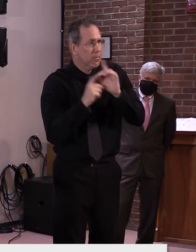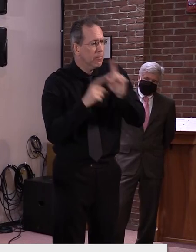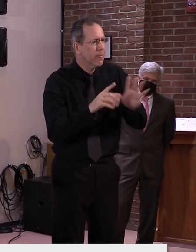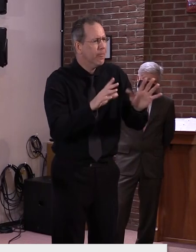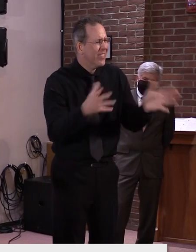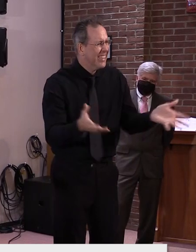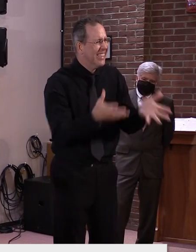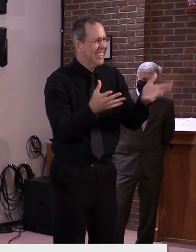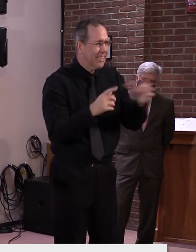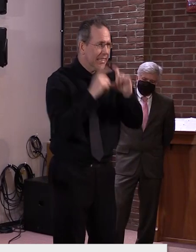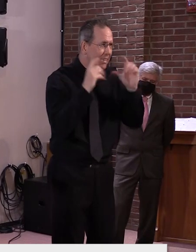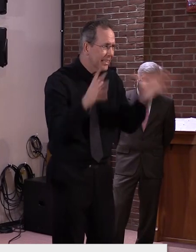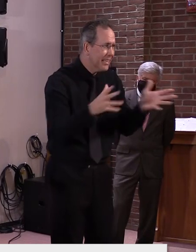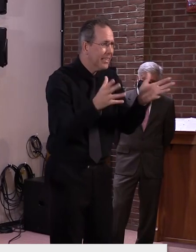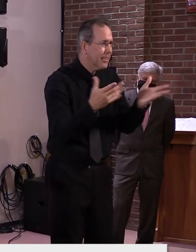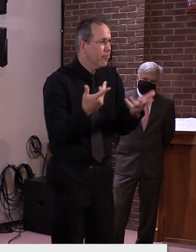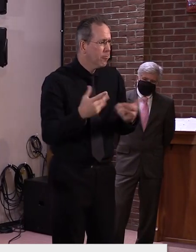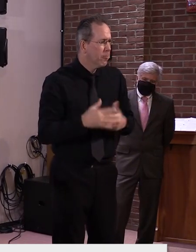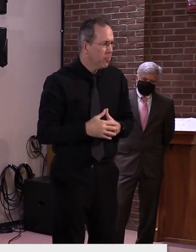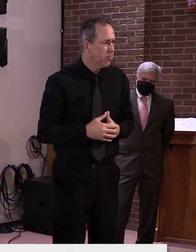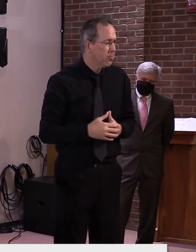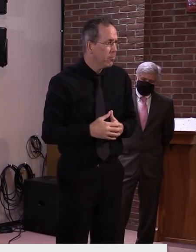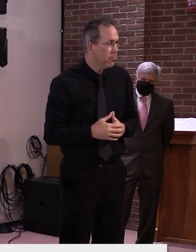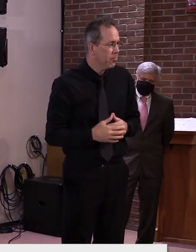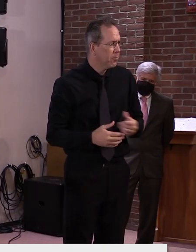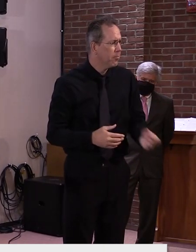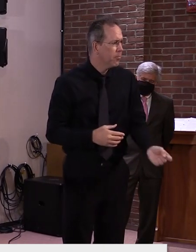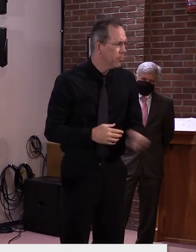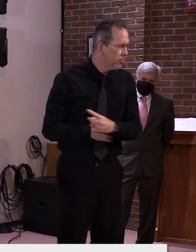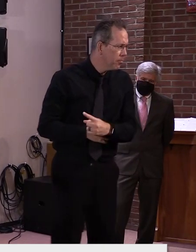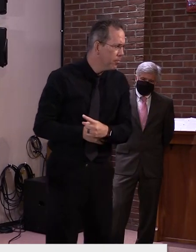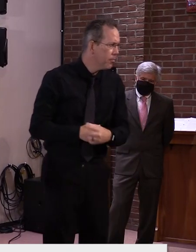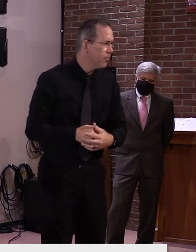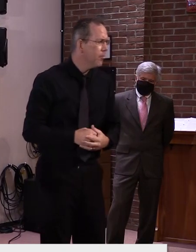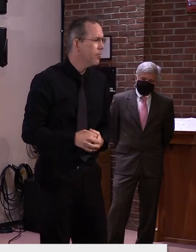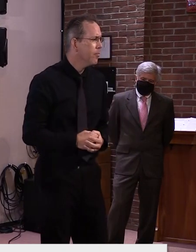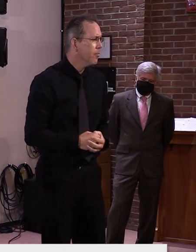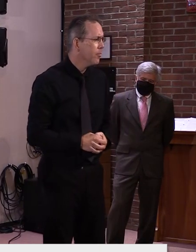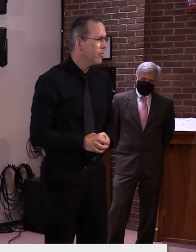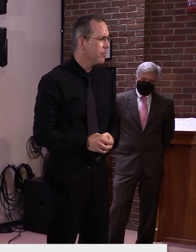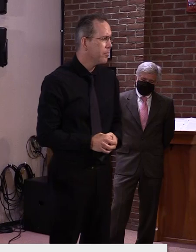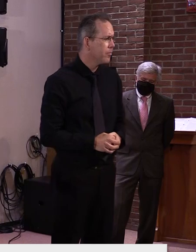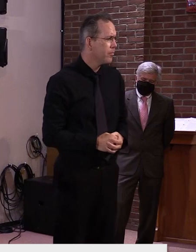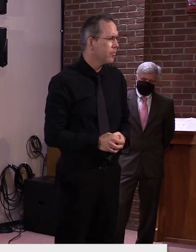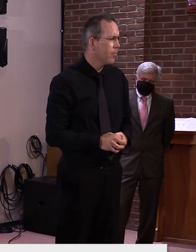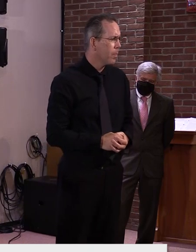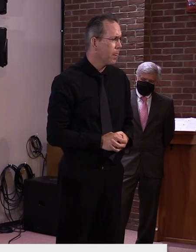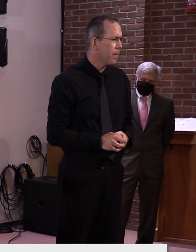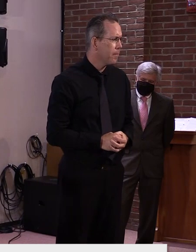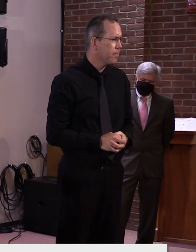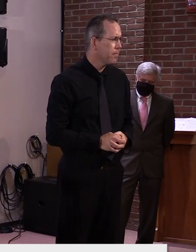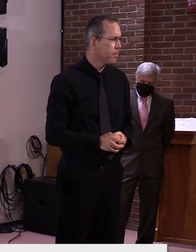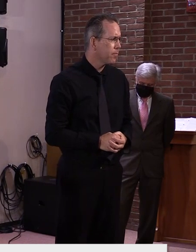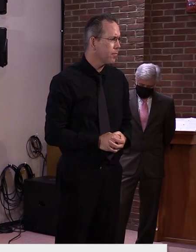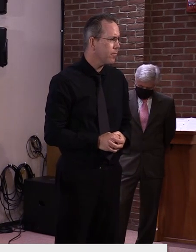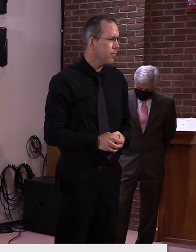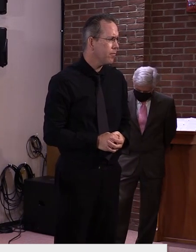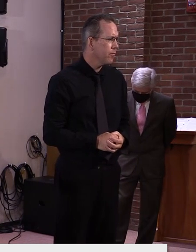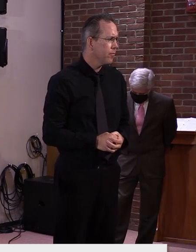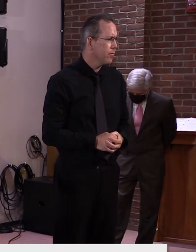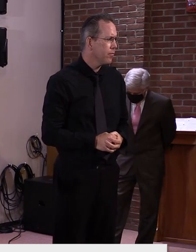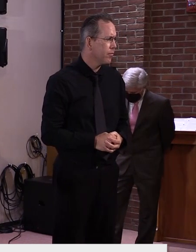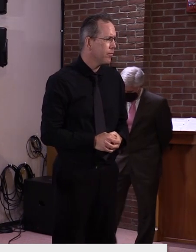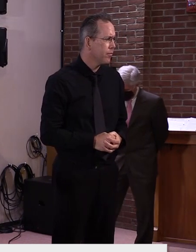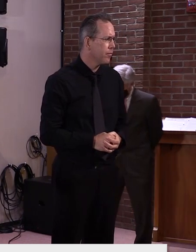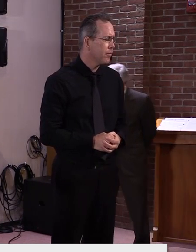Earlier in the press conference, you said you're not sure that you'd had a mandate 2 months ago if it would have changed where we are right now. And obviously things